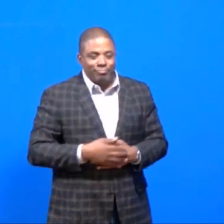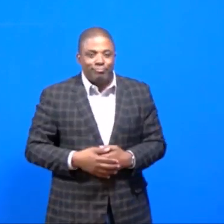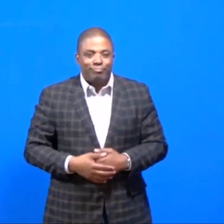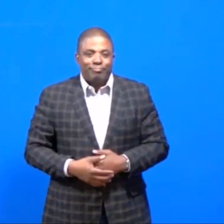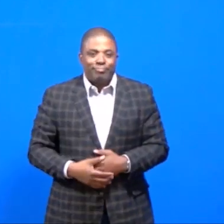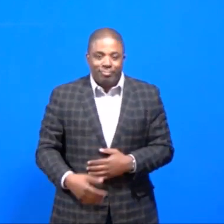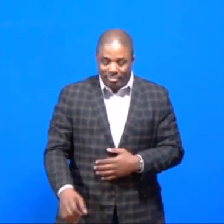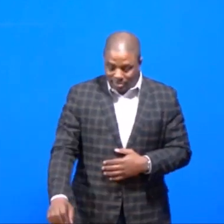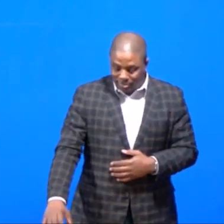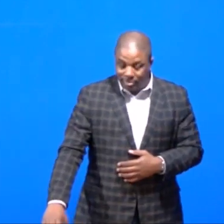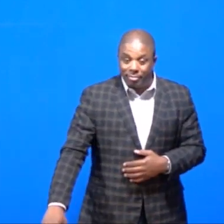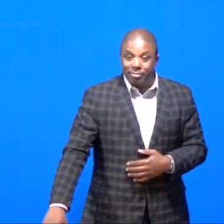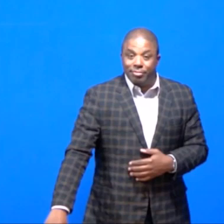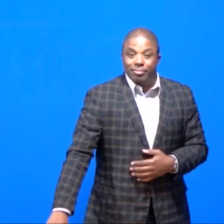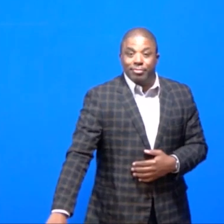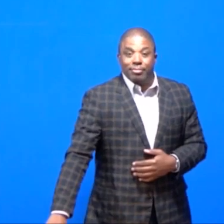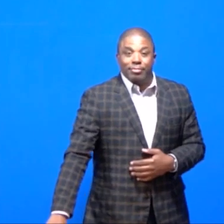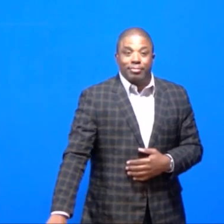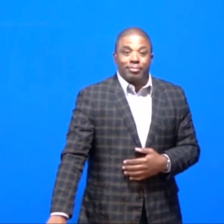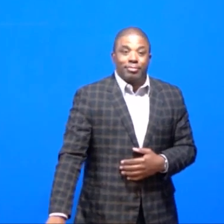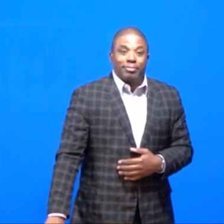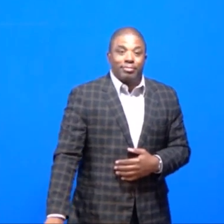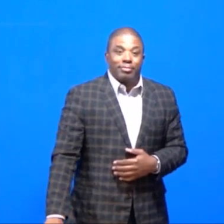and also were led by Moses after.